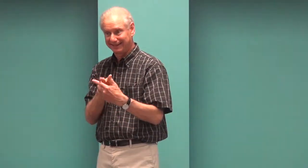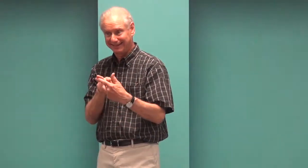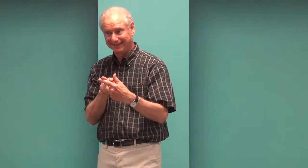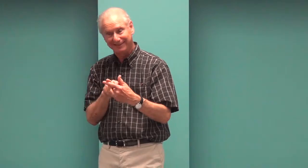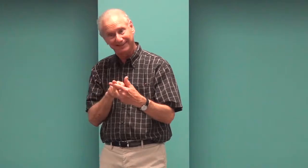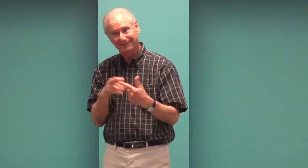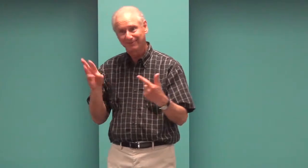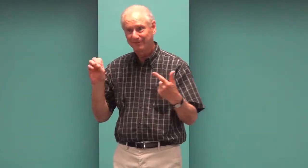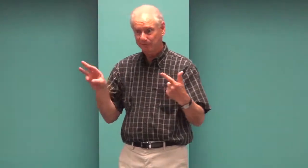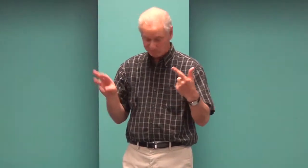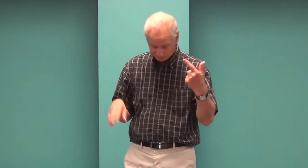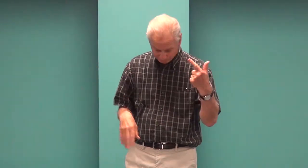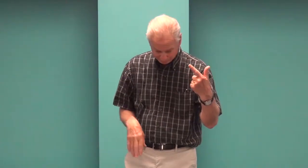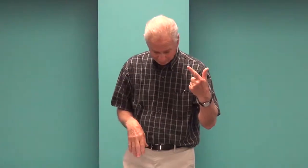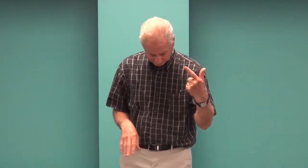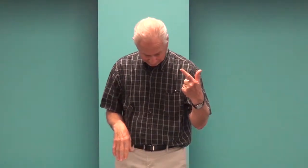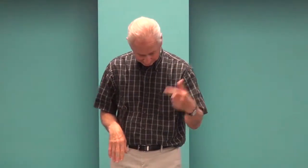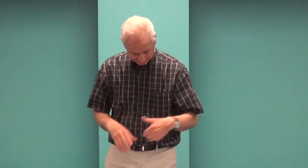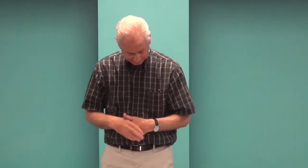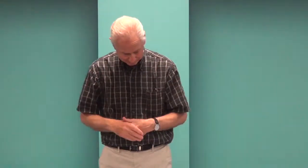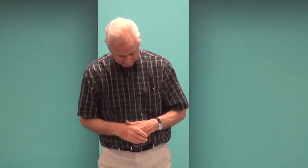Harvard. Wow.